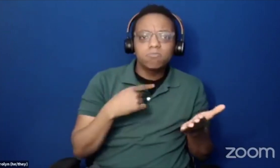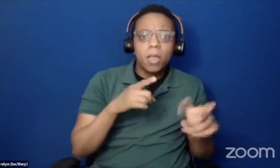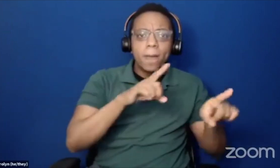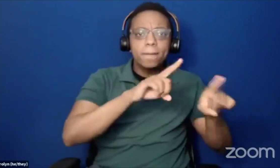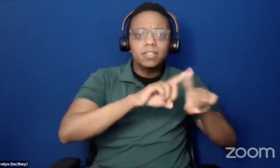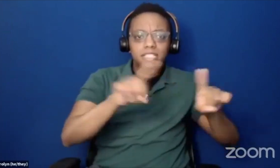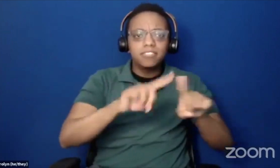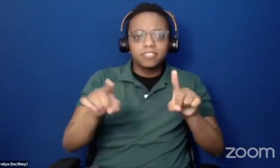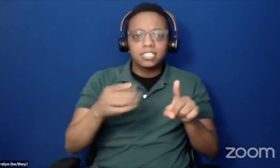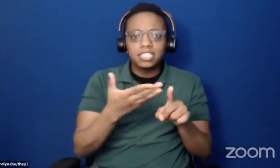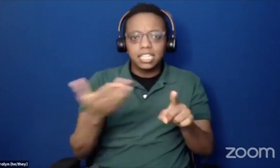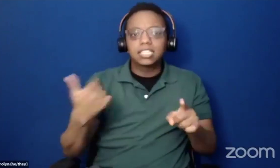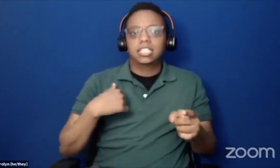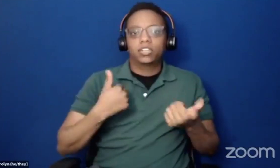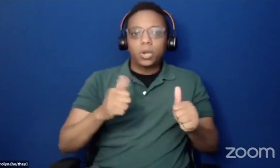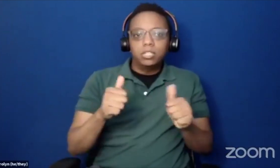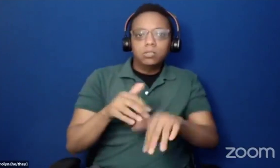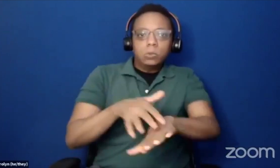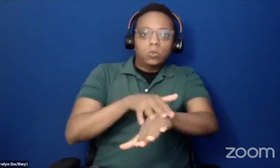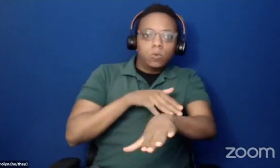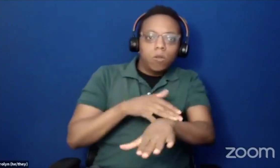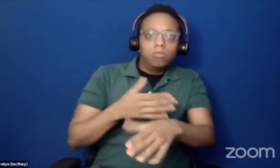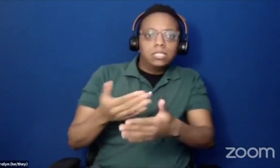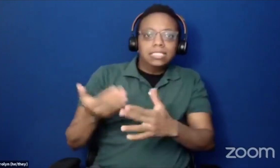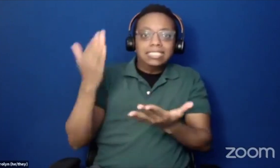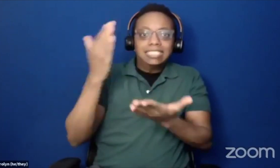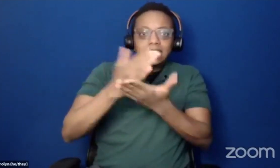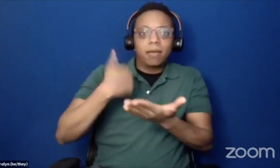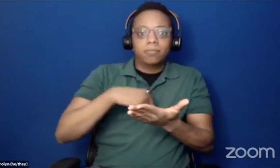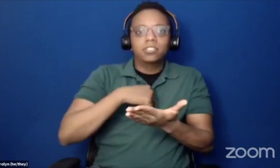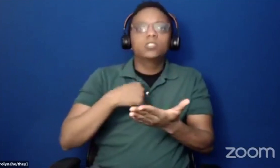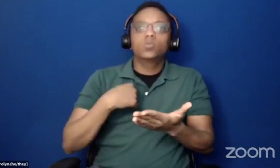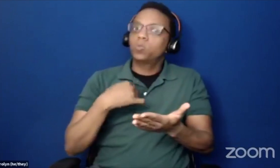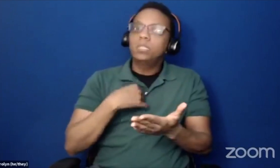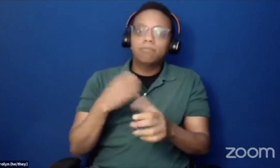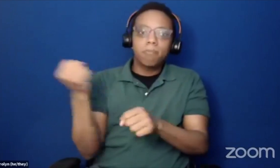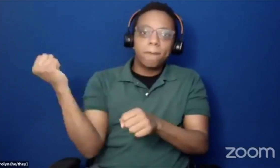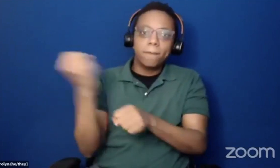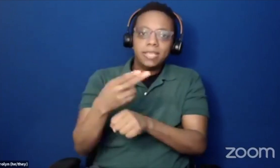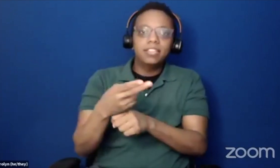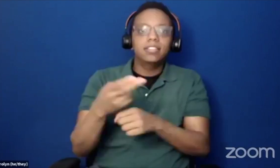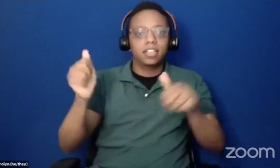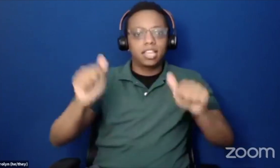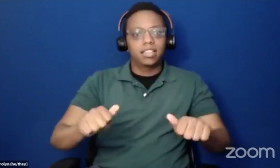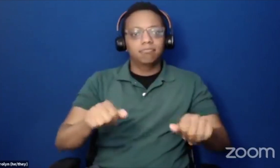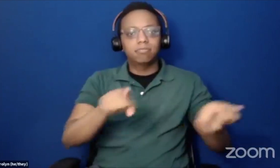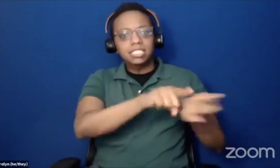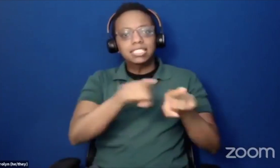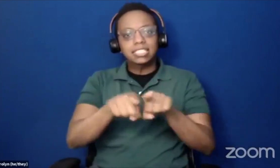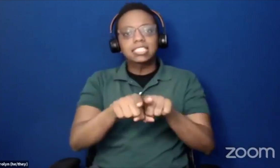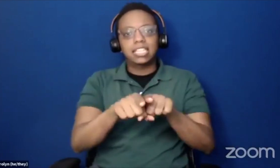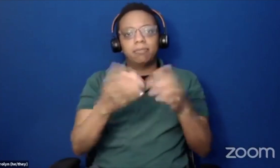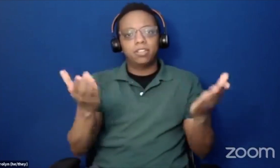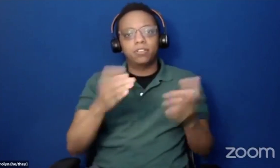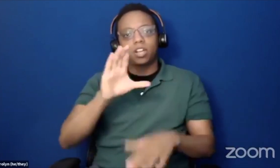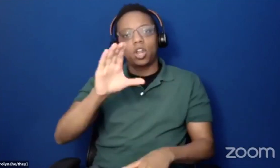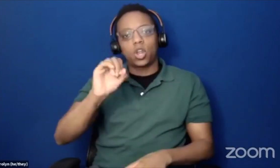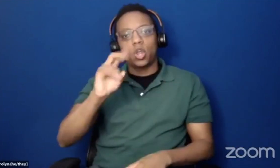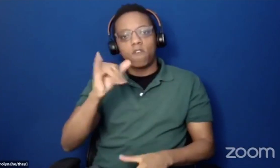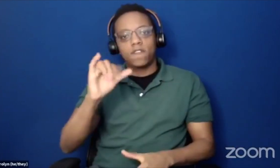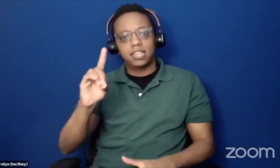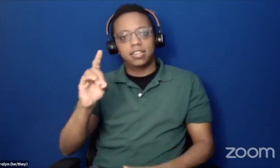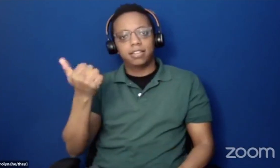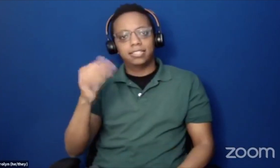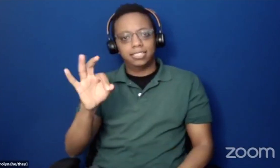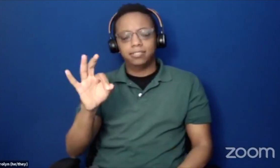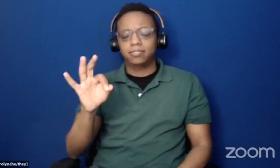tries to slow us down. And we look at this same thing as a virus with COVID-19. We look at what we're dealing with. How can we